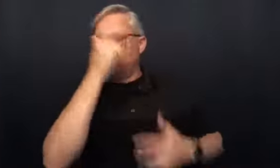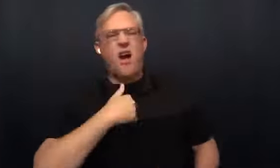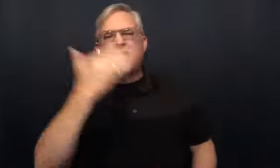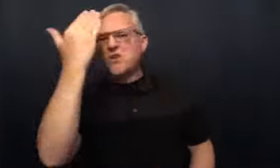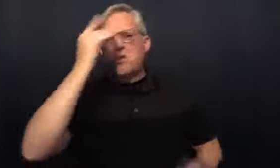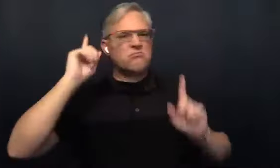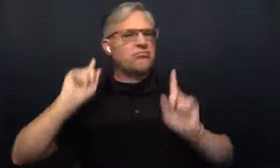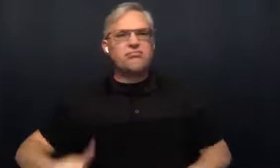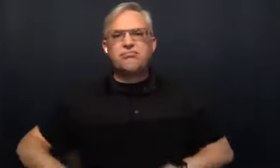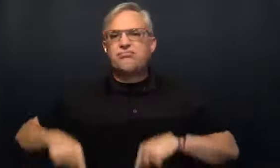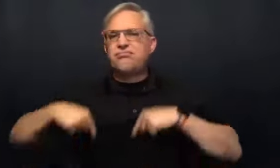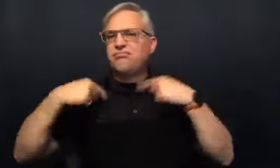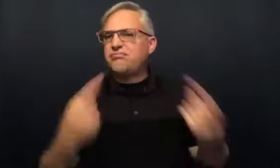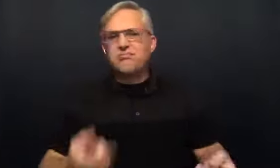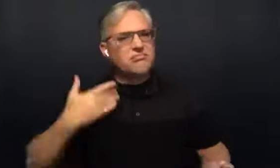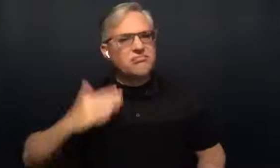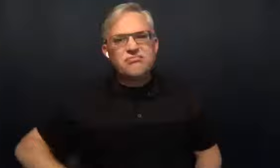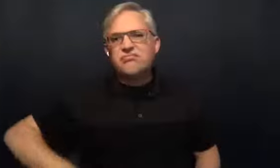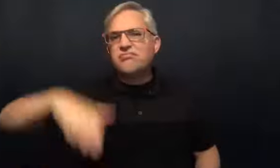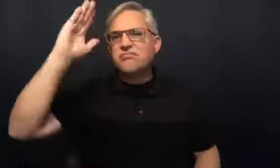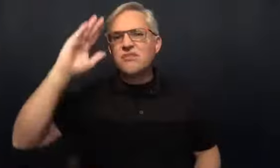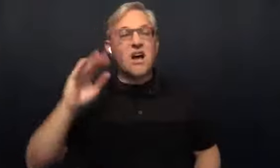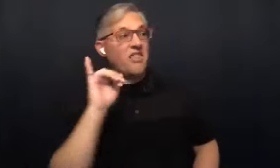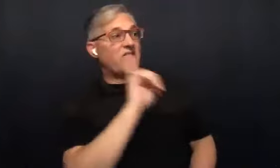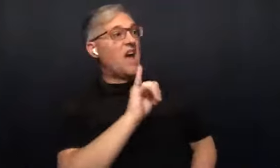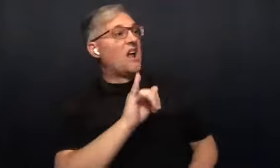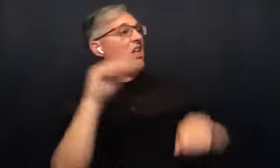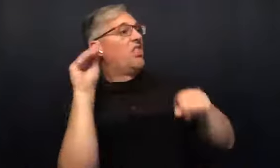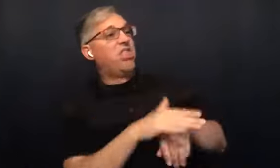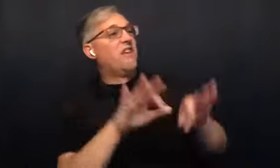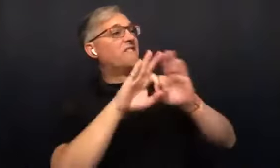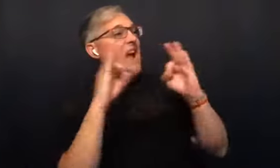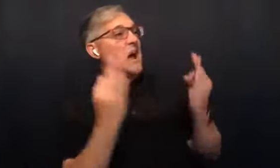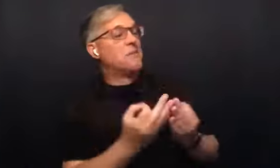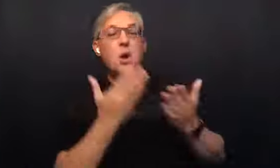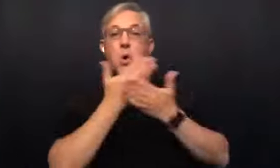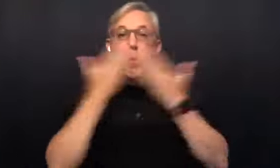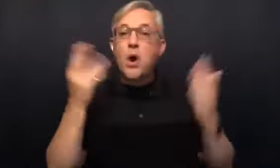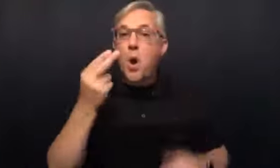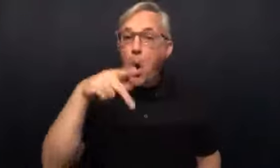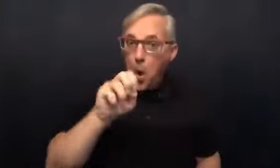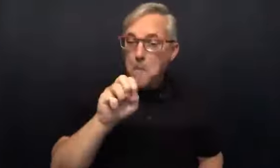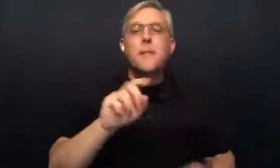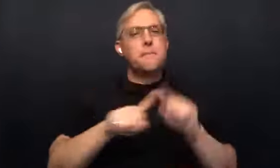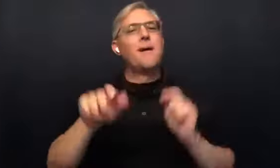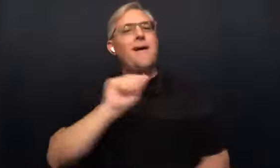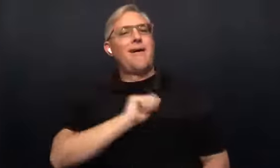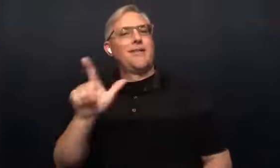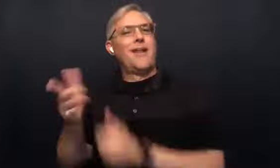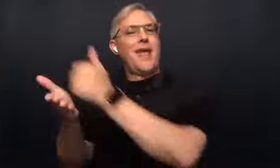time recover from the seemingly hopeless effects from the family disease of alcoholism. So with that being said, I want to pause just to invite